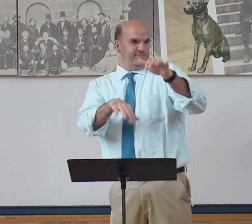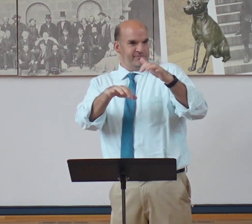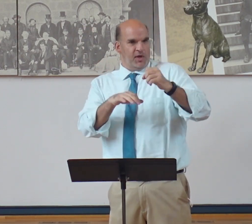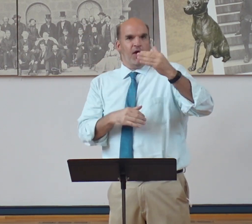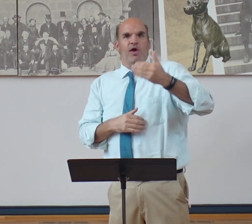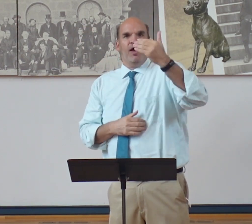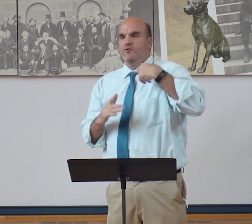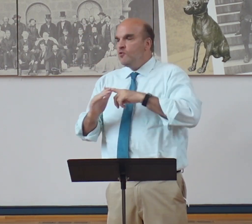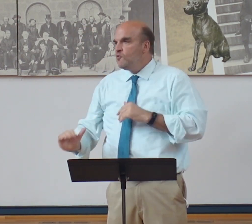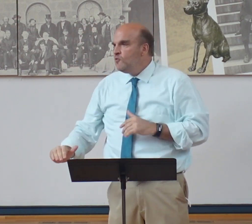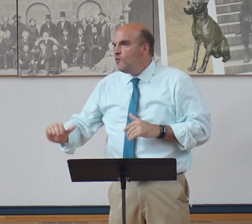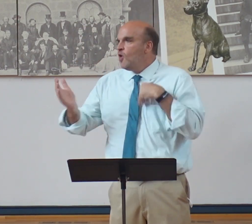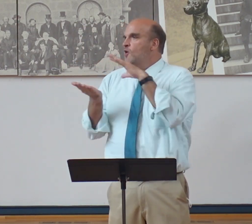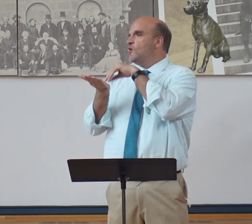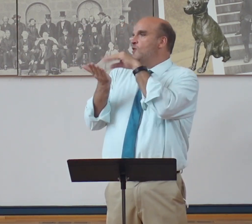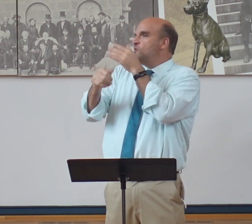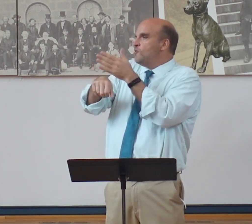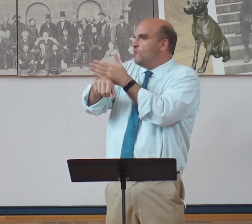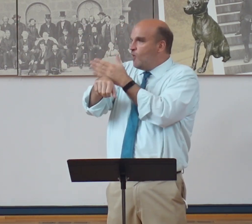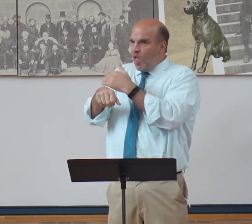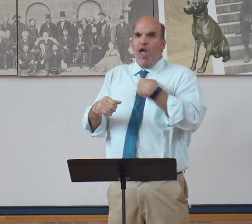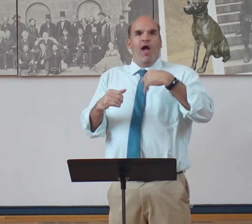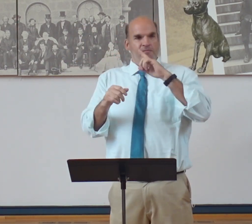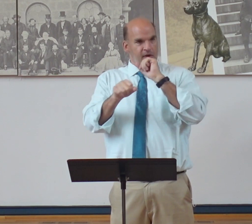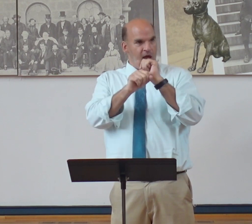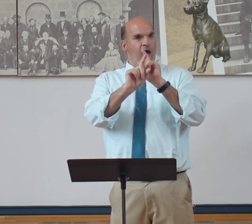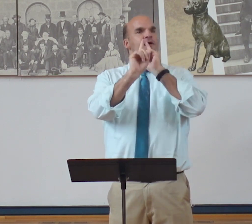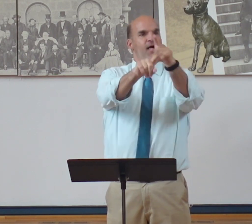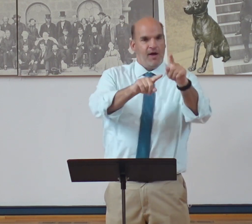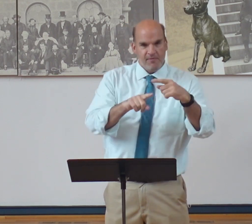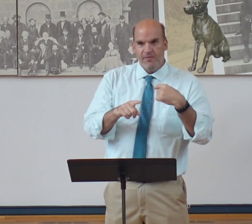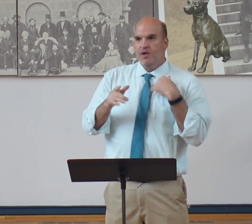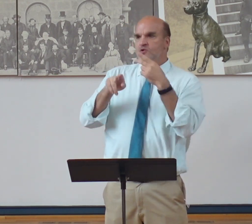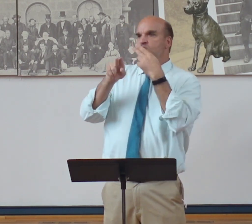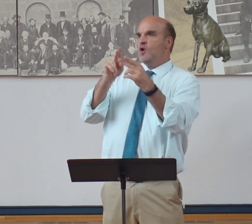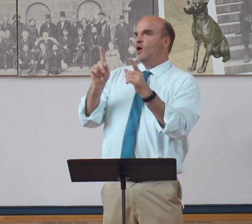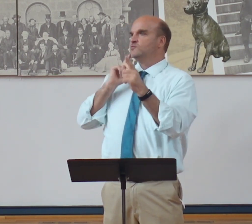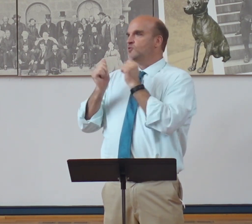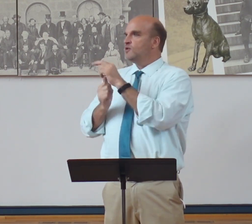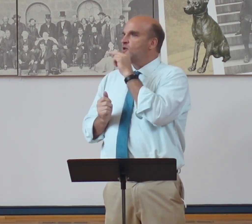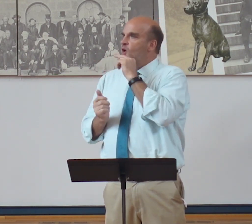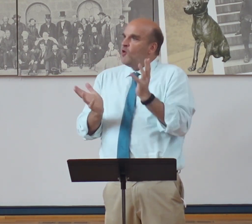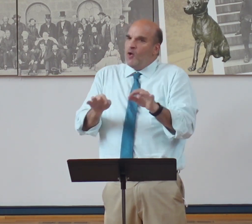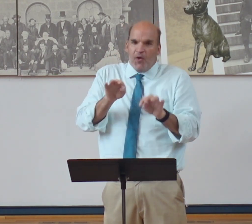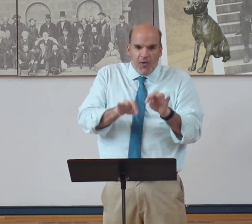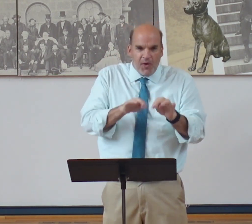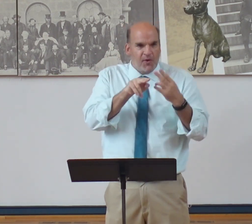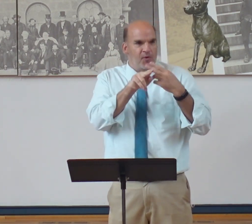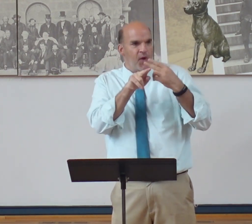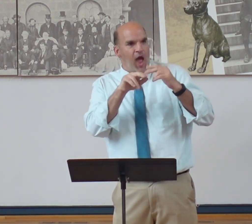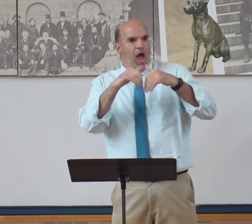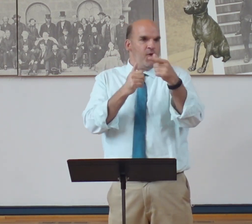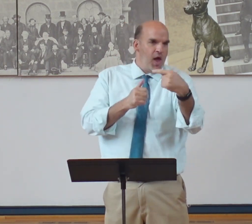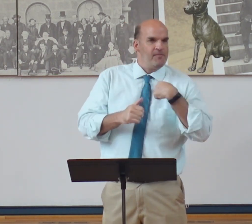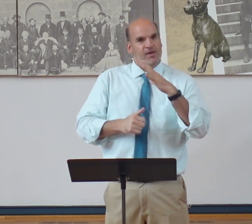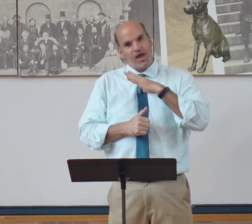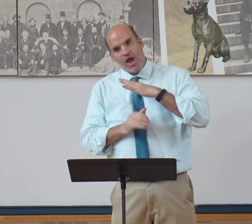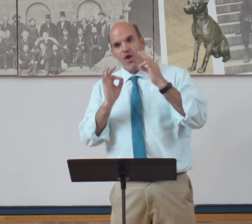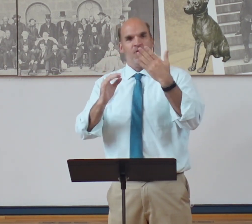Nancy. And then she took over the conversation and she started talking to Nancy herself. But that's how I started practicing reading and writing and having these conversations,